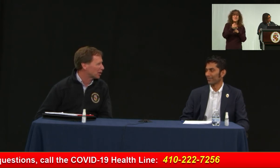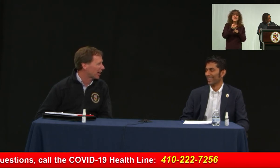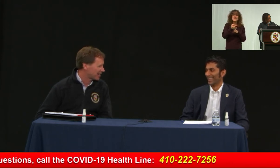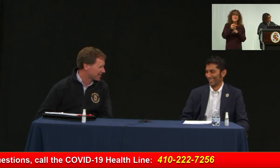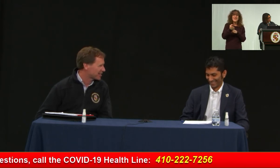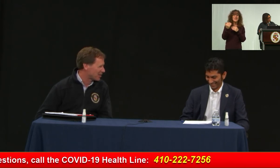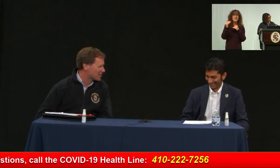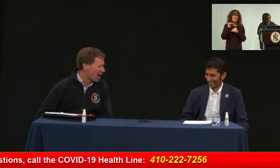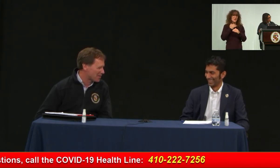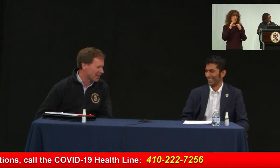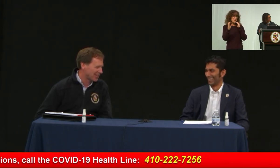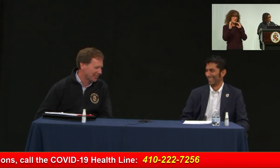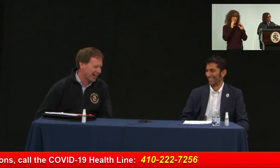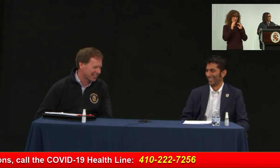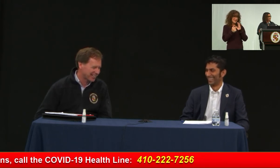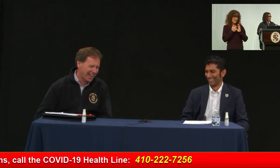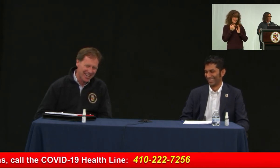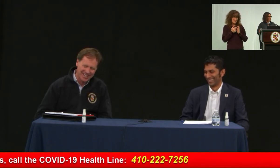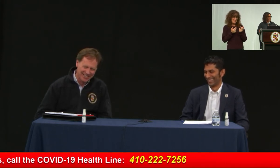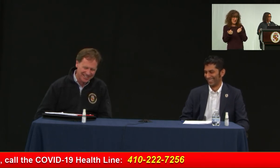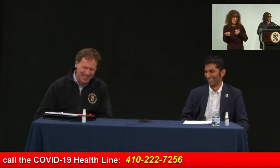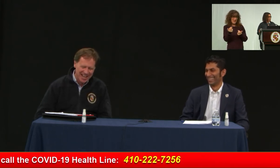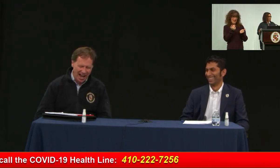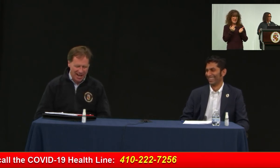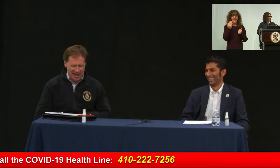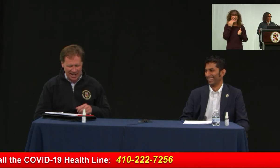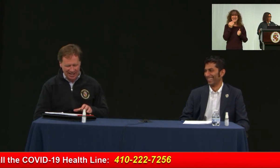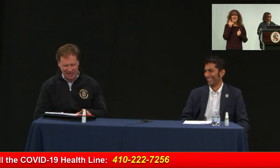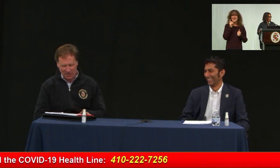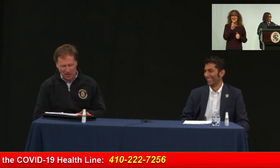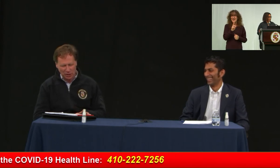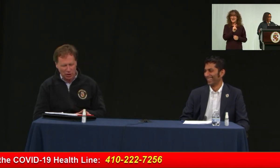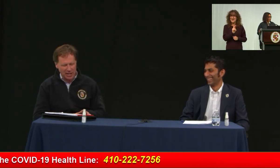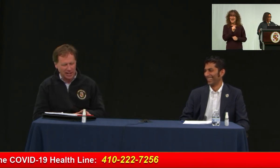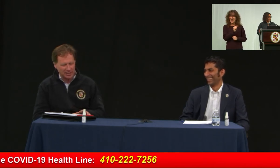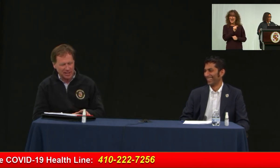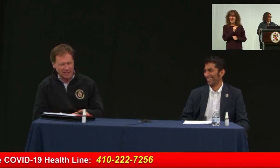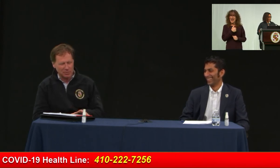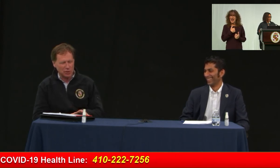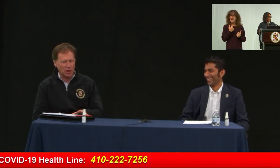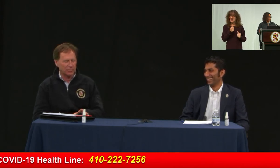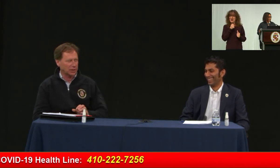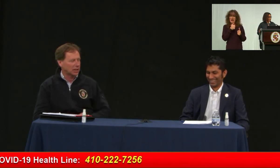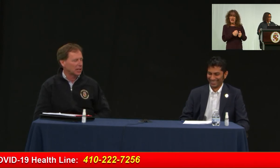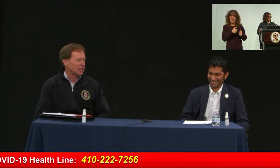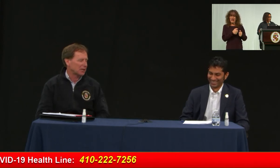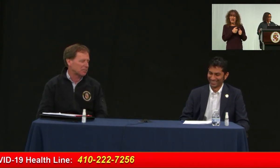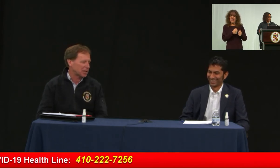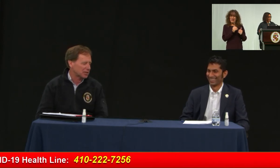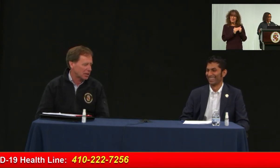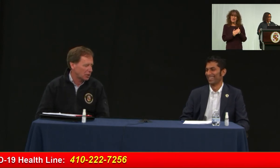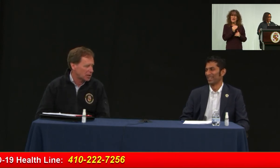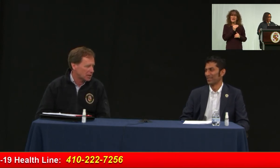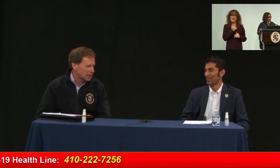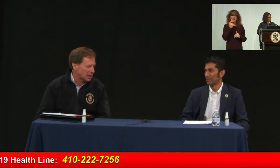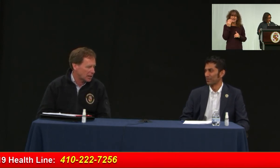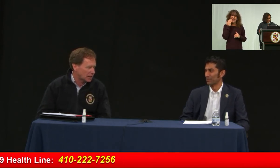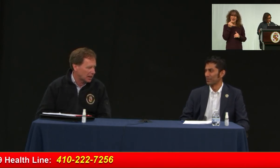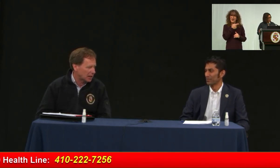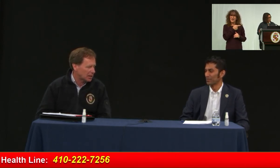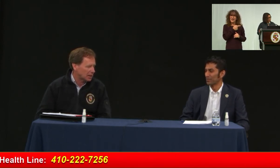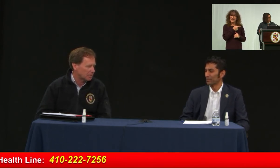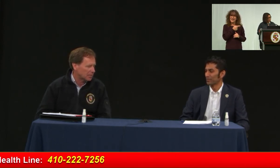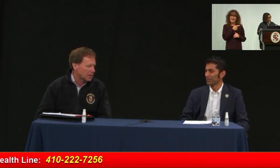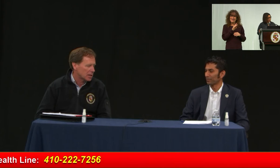our communications sometimes. I know Dr. K here is, I try not to text him too often because I know he's